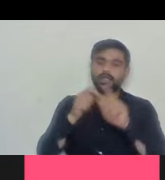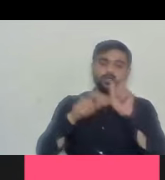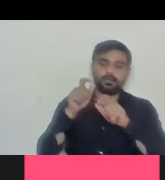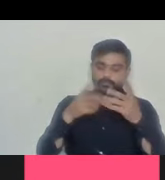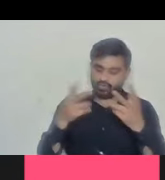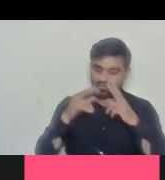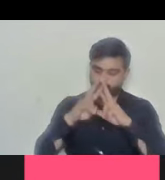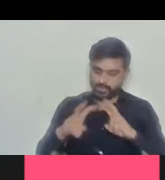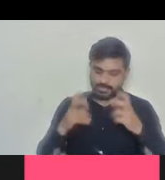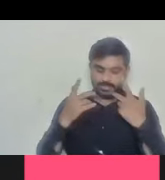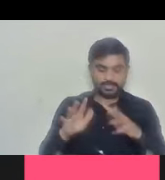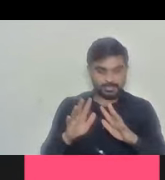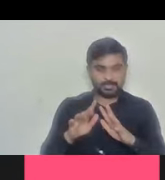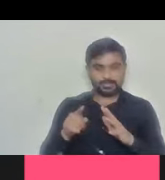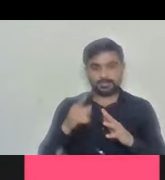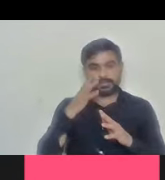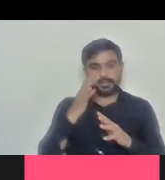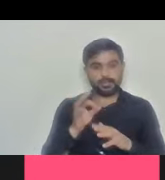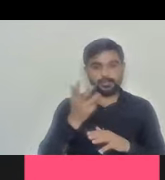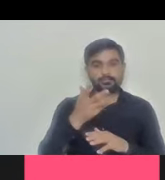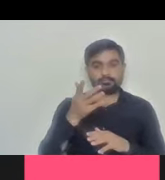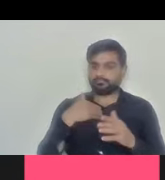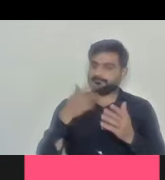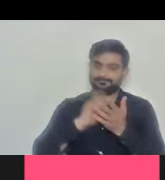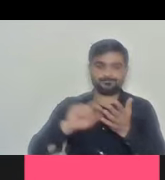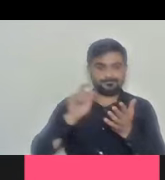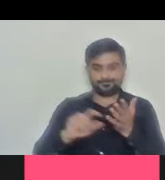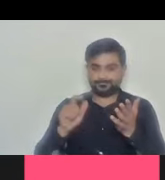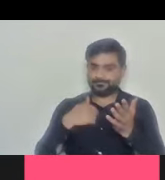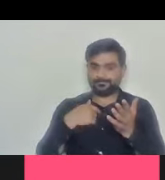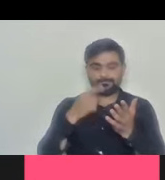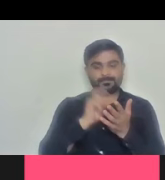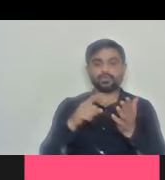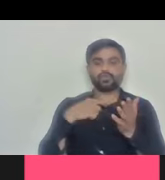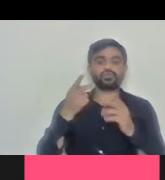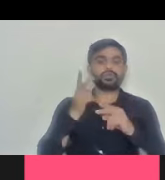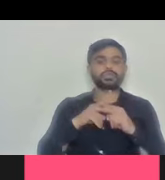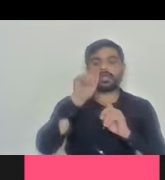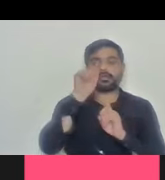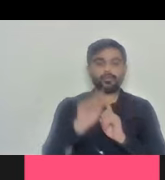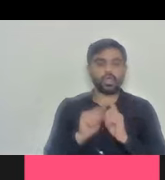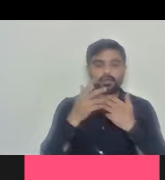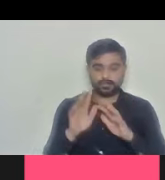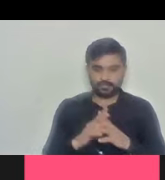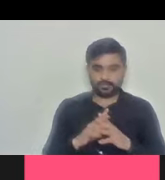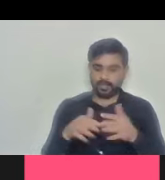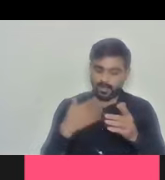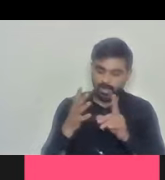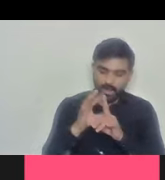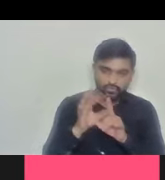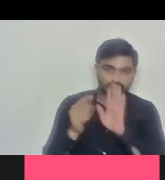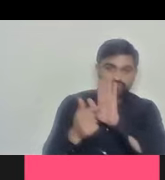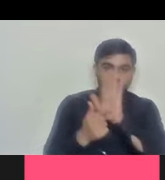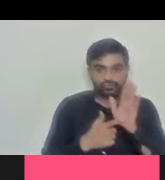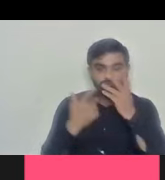you're researching. So that's also very important, because we are writing about a certain population, okay? And how we present them